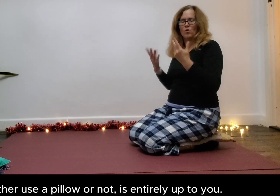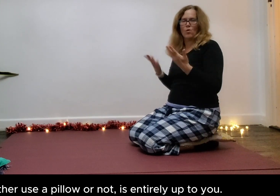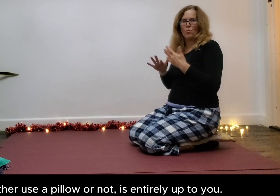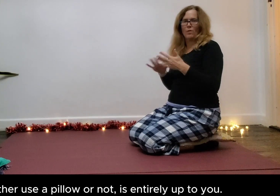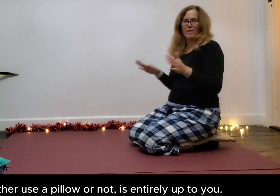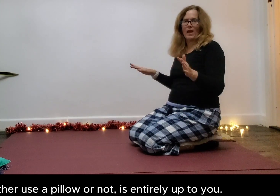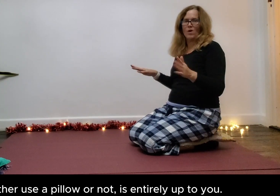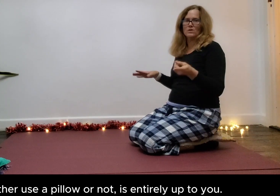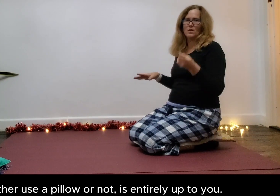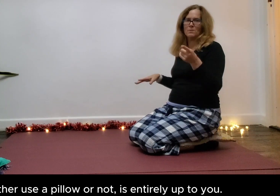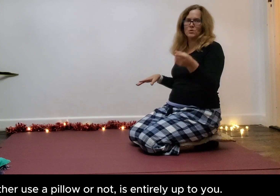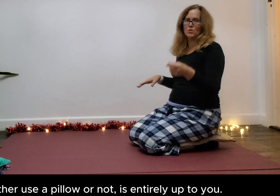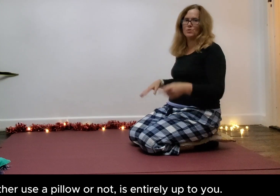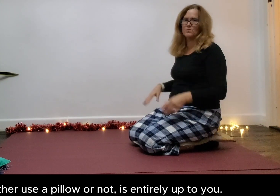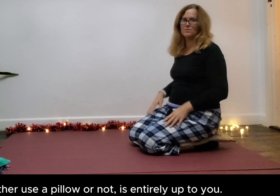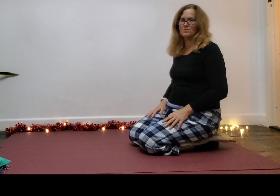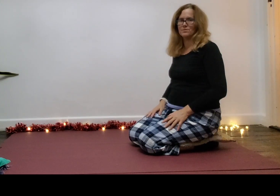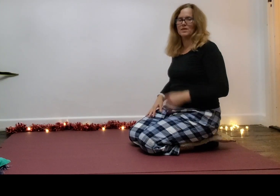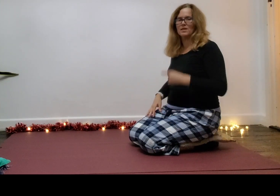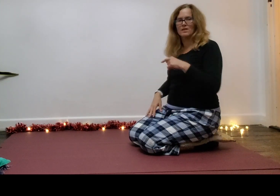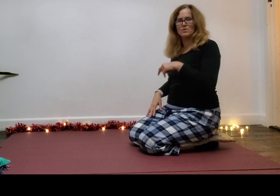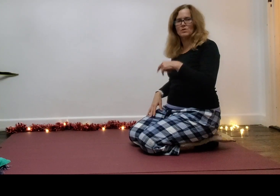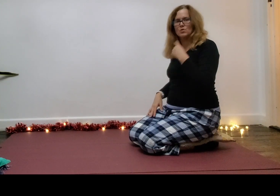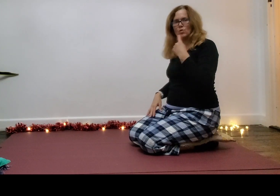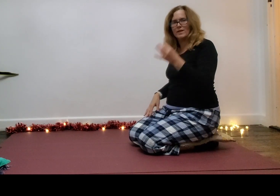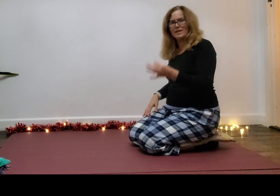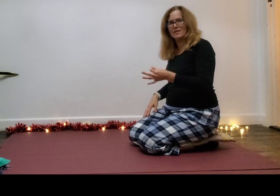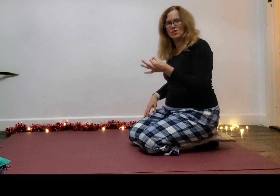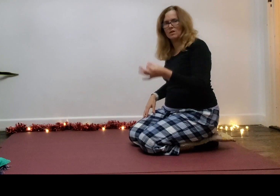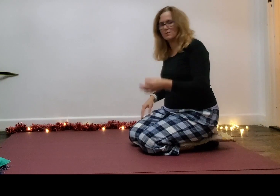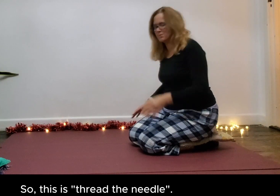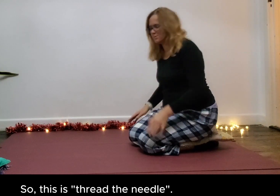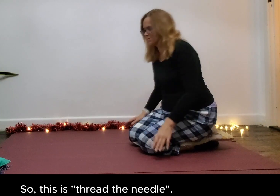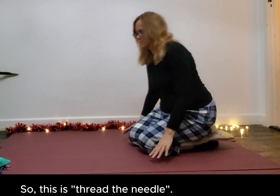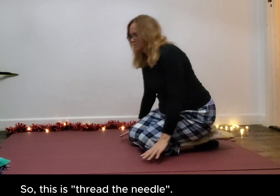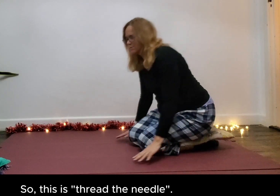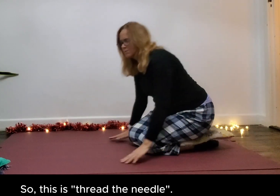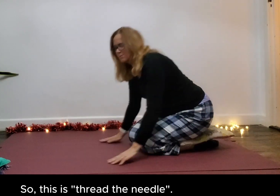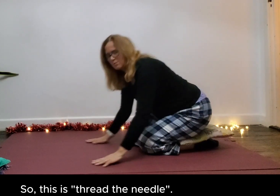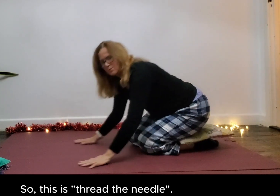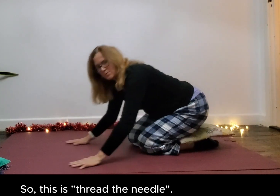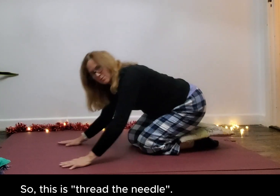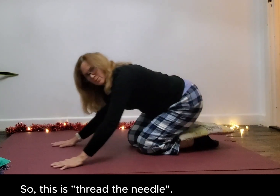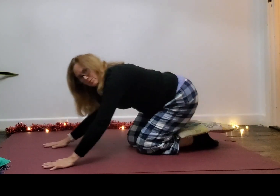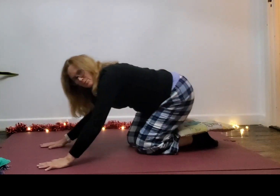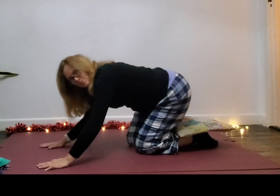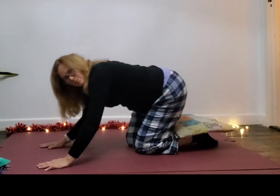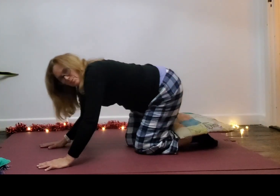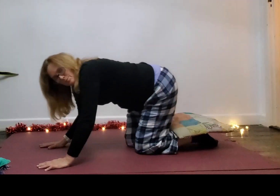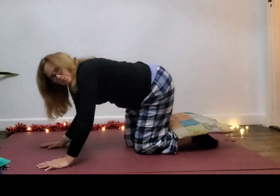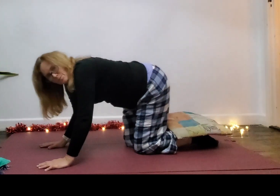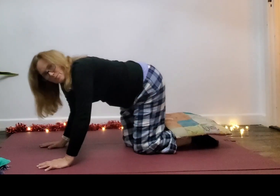Whether you use a pillow or not, it's entirely up to you. So this is thread the needle.